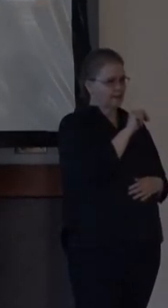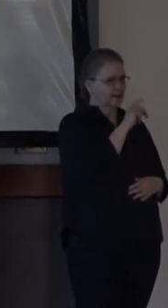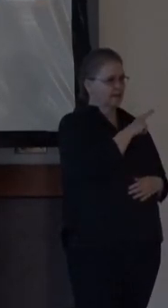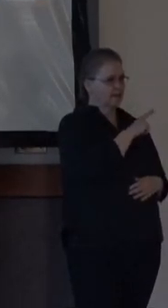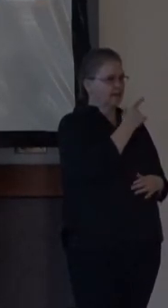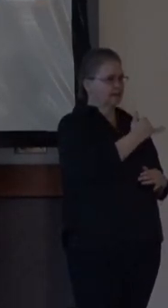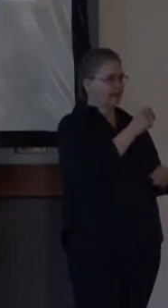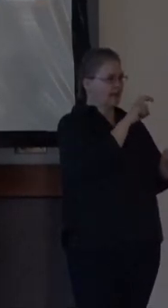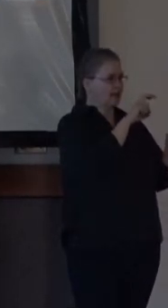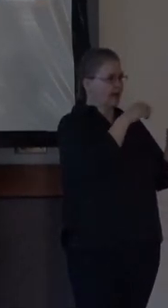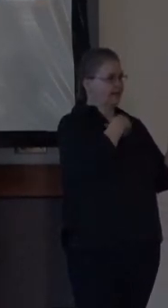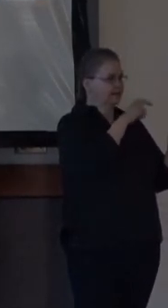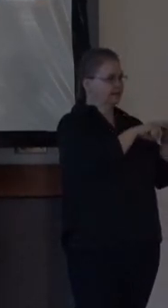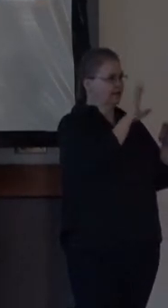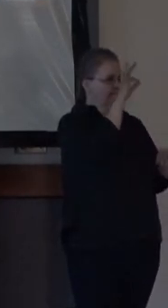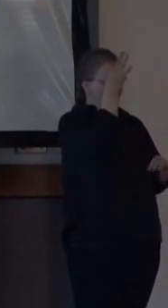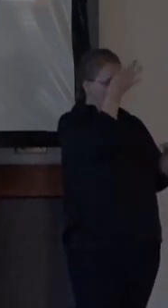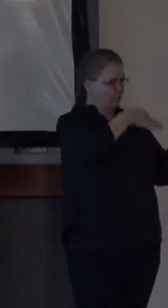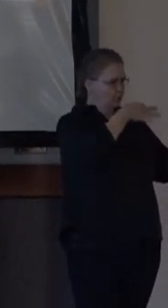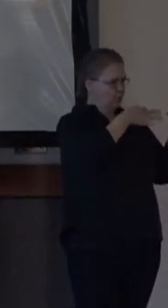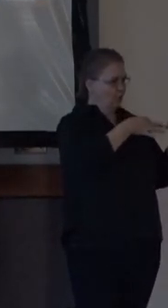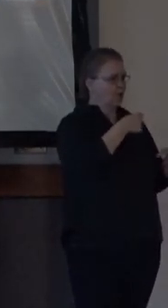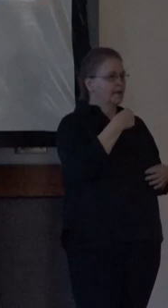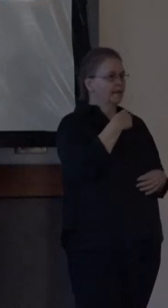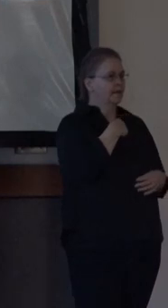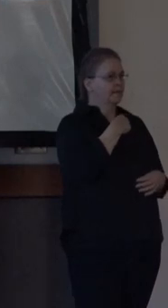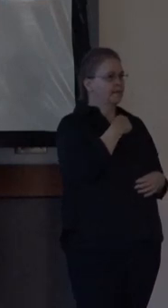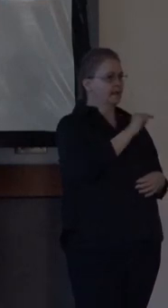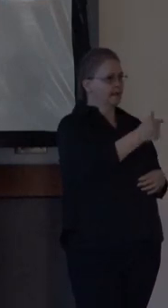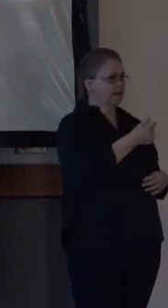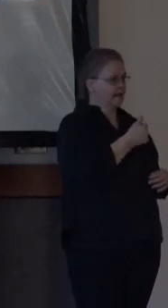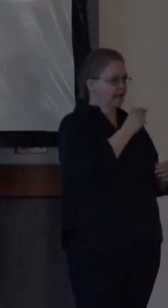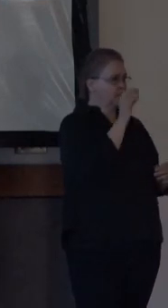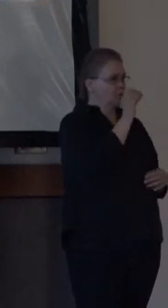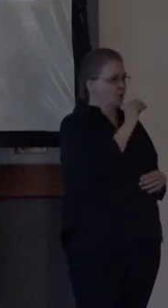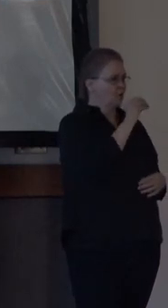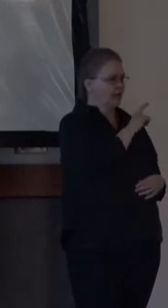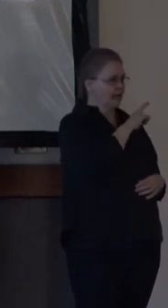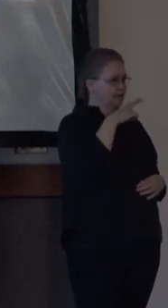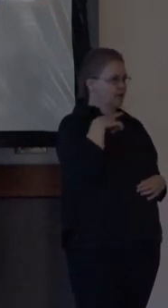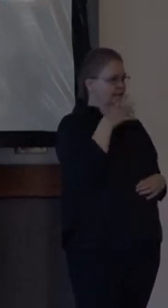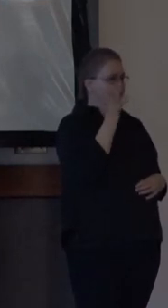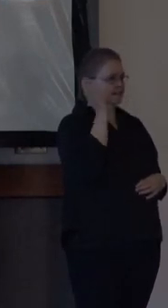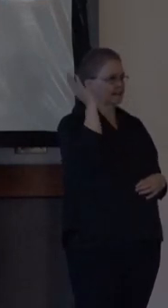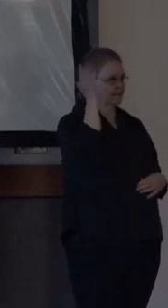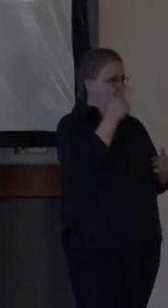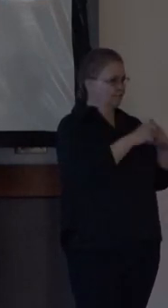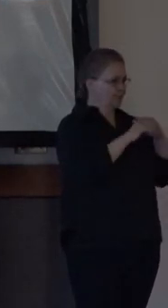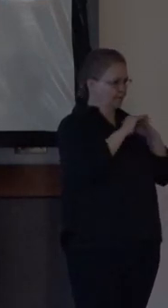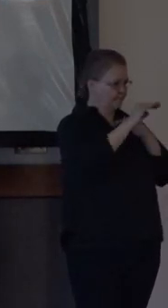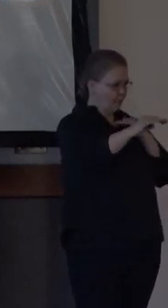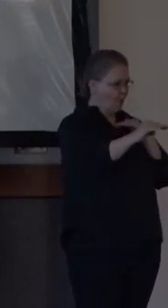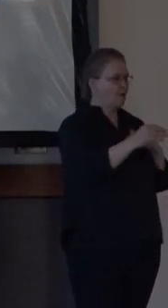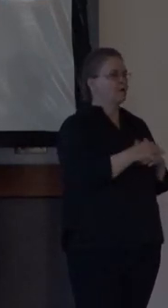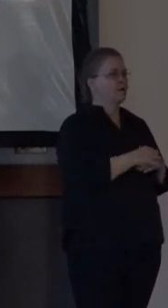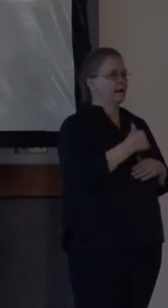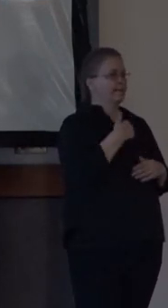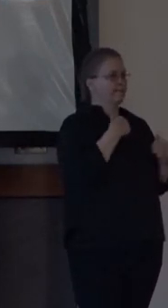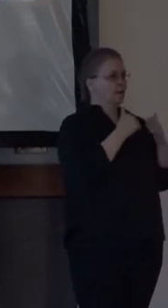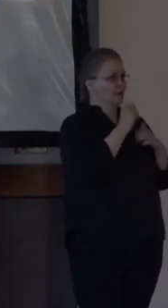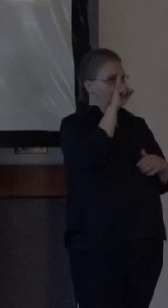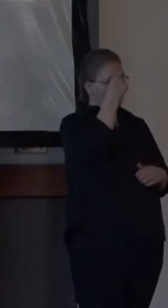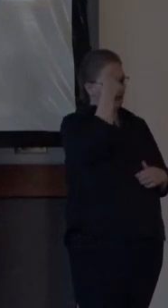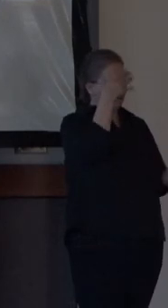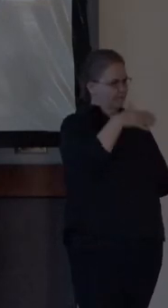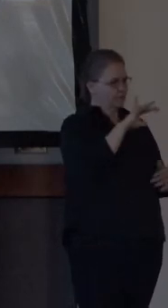who now sits on a seat on the federal courts. Me at my desk in the Oregon legislature, me speaking from the floor. There's me with